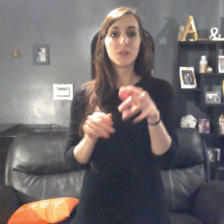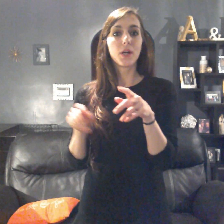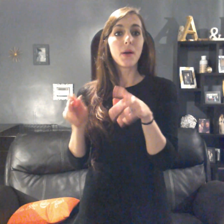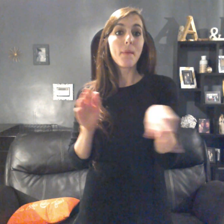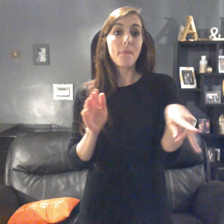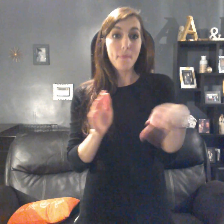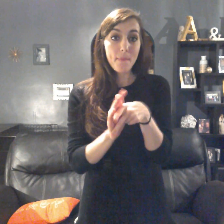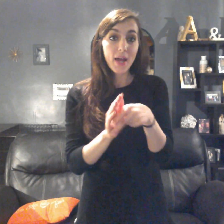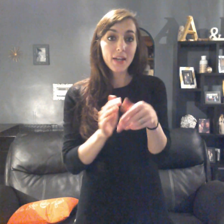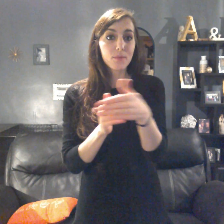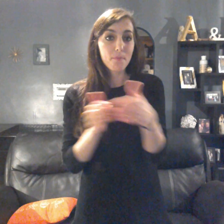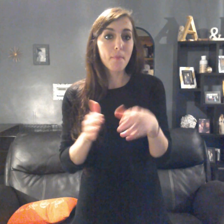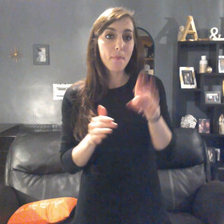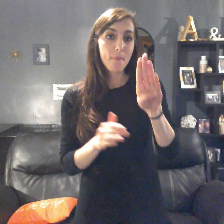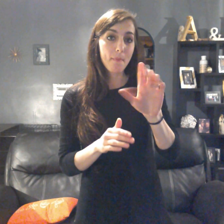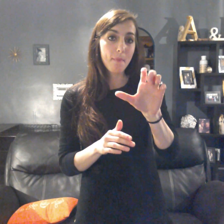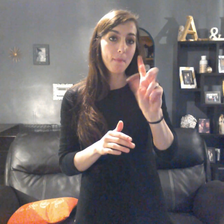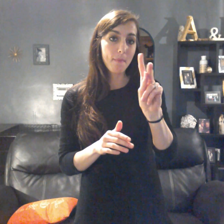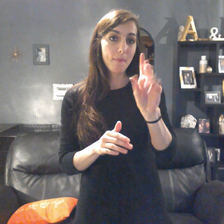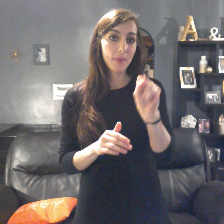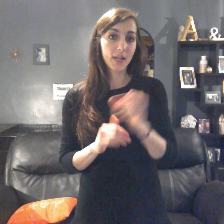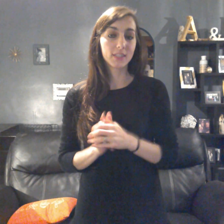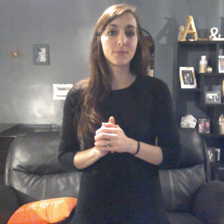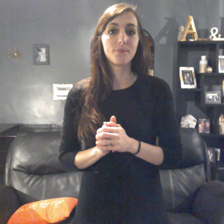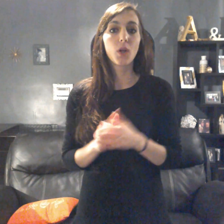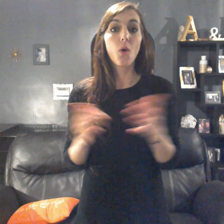pattern blocks. What I need is 1 out of every 2 of you.